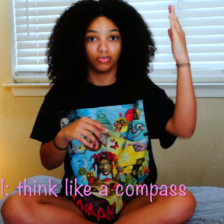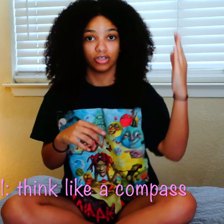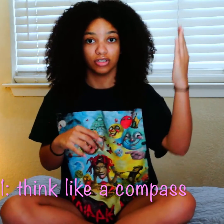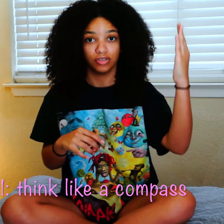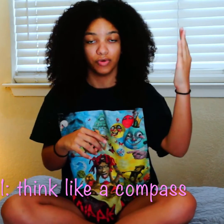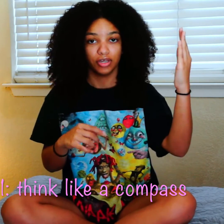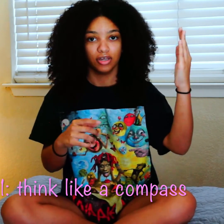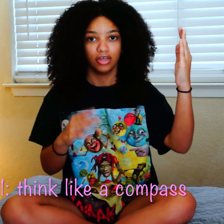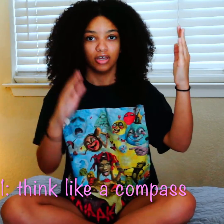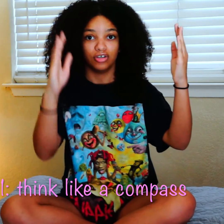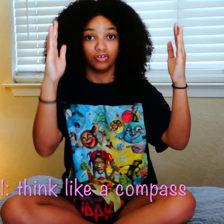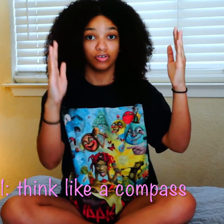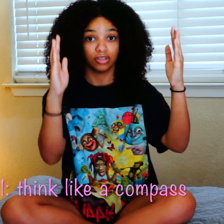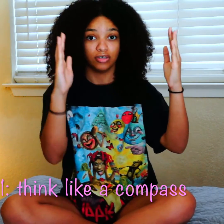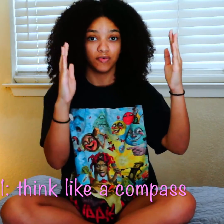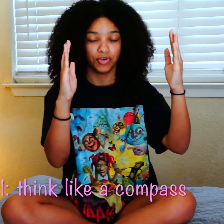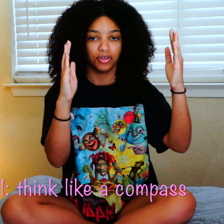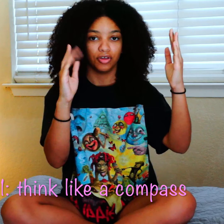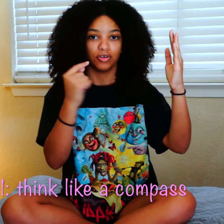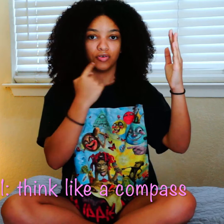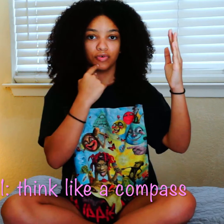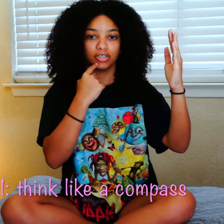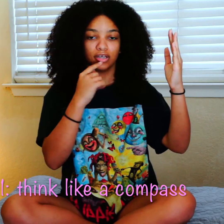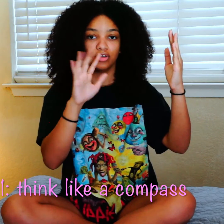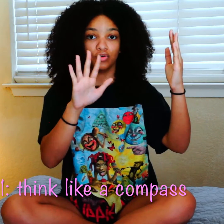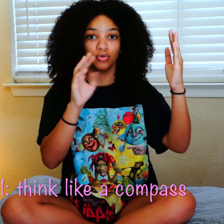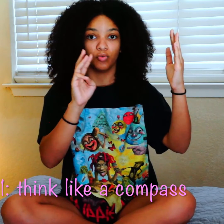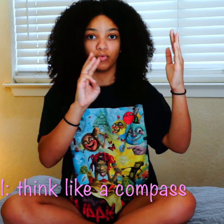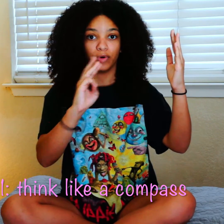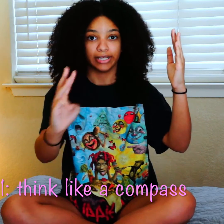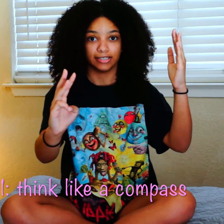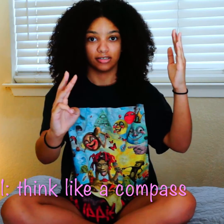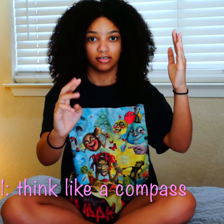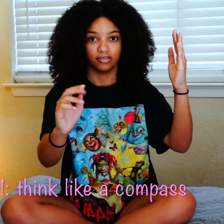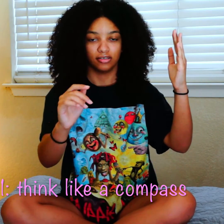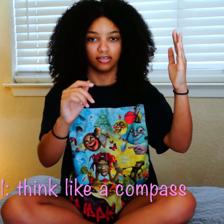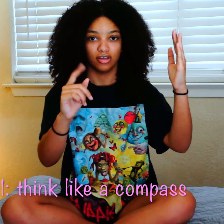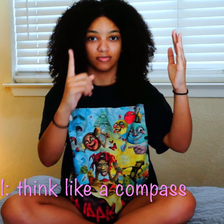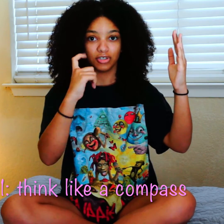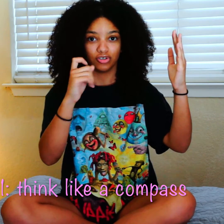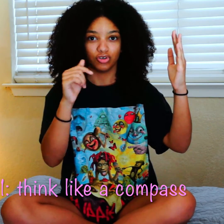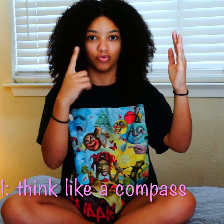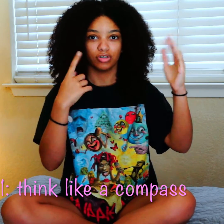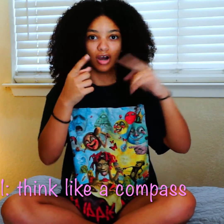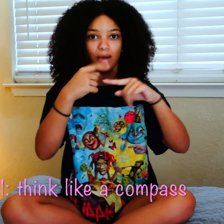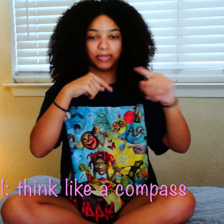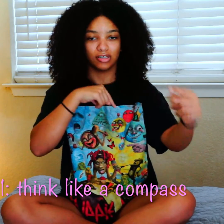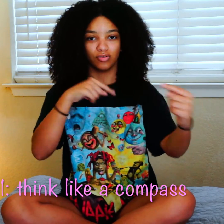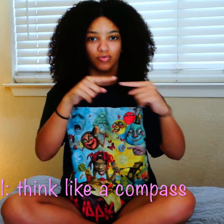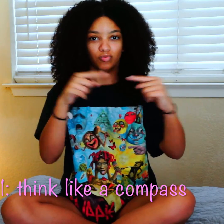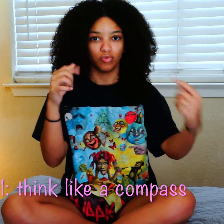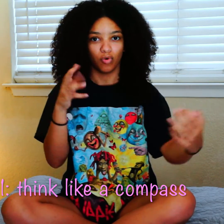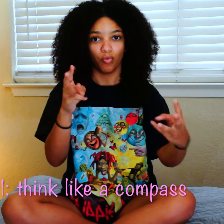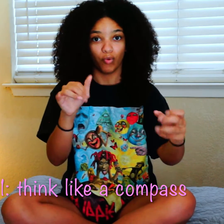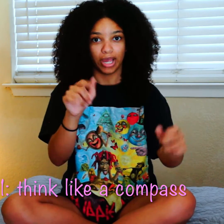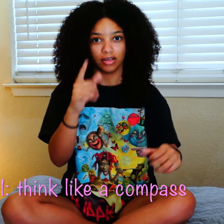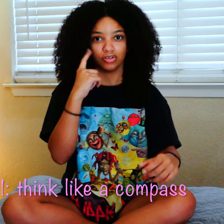looking this way, and you're looking this way, you want to say you're west, because you're going the opposite way, because you want